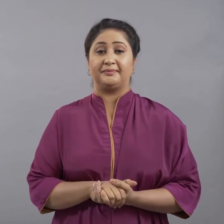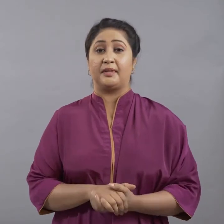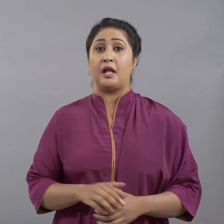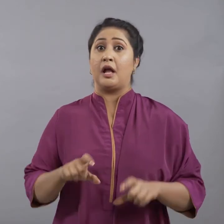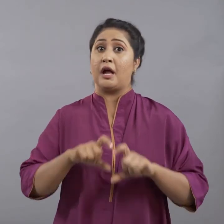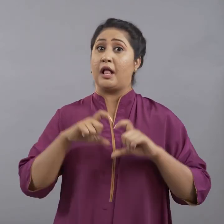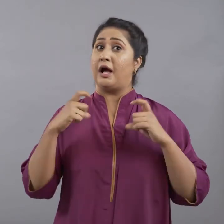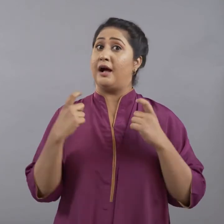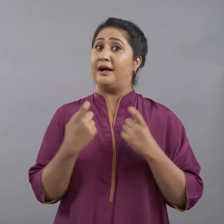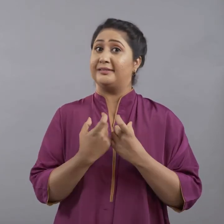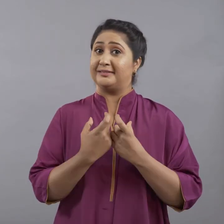Class.